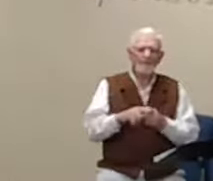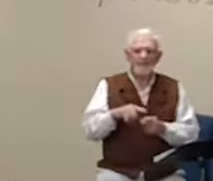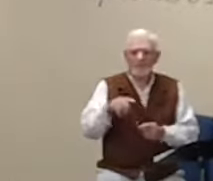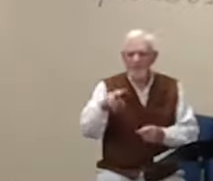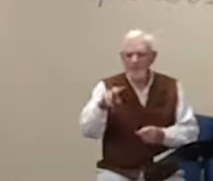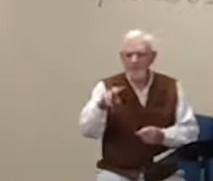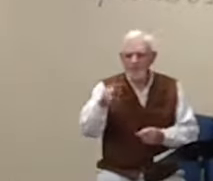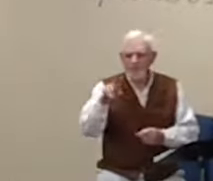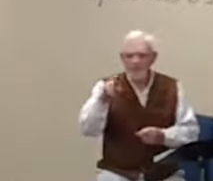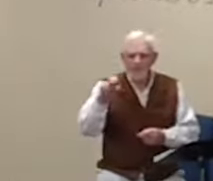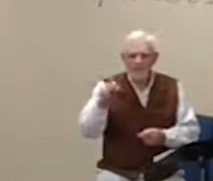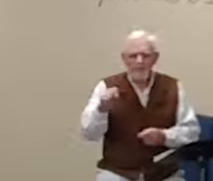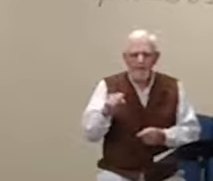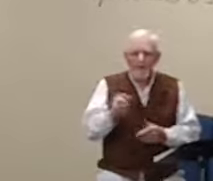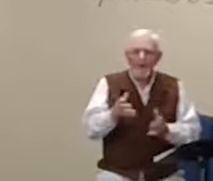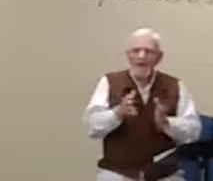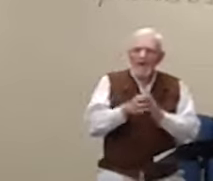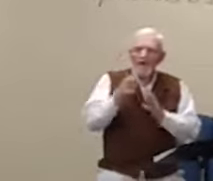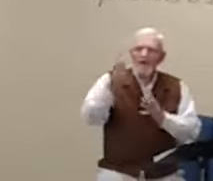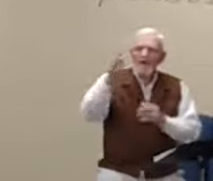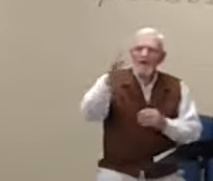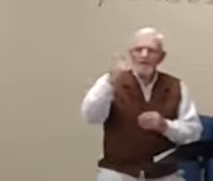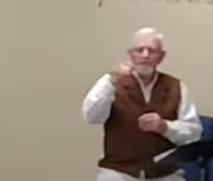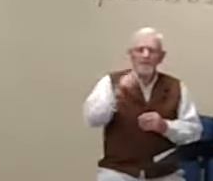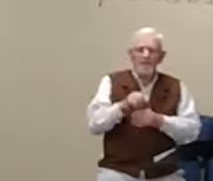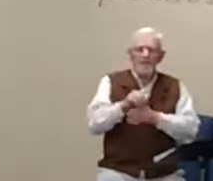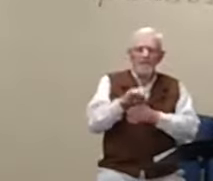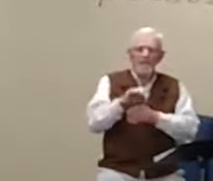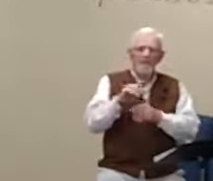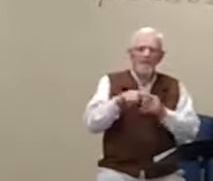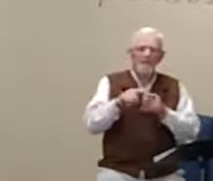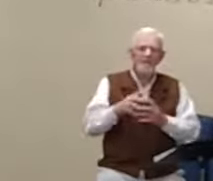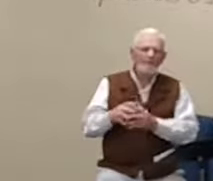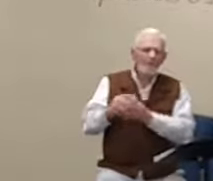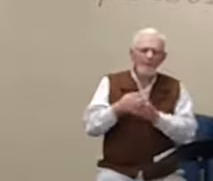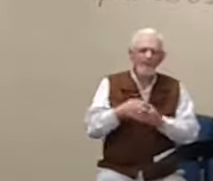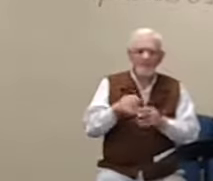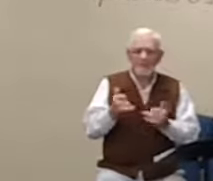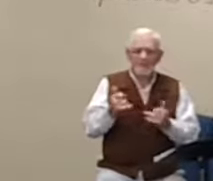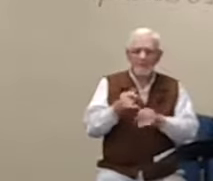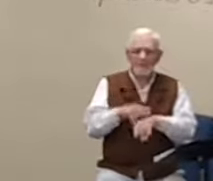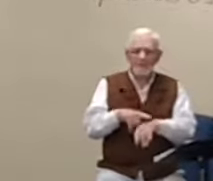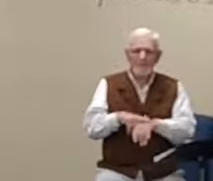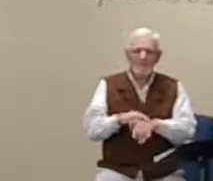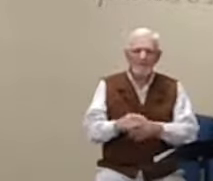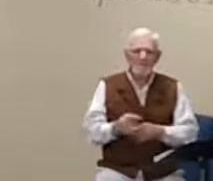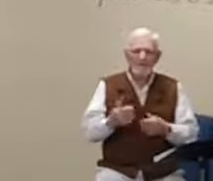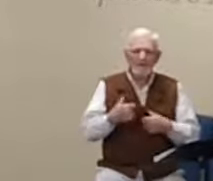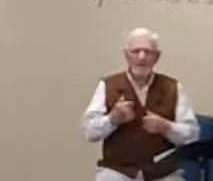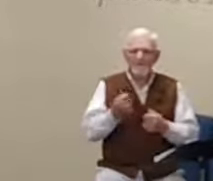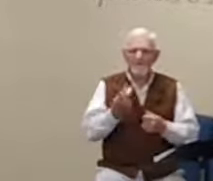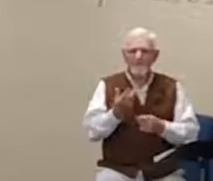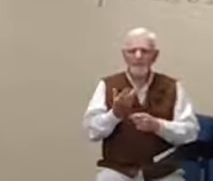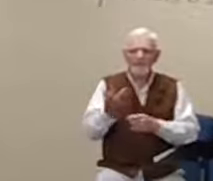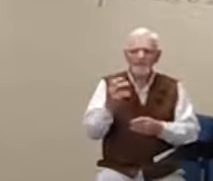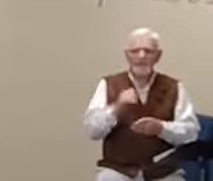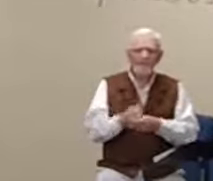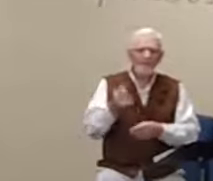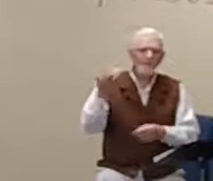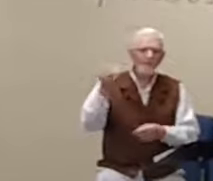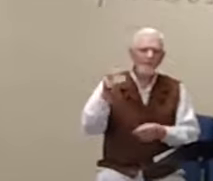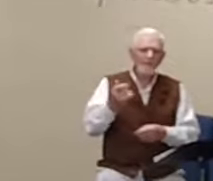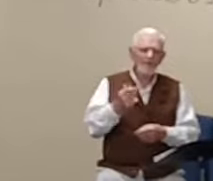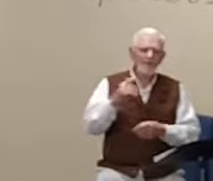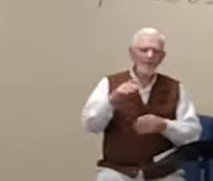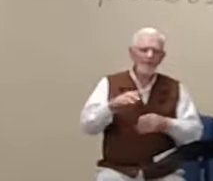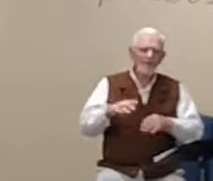Lord for a message for Americans at this time. And I have several messages that I've preached over the years, and those are